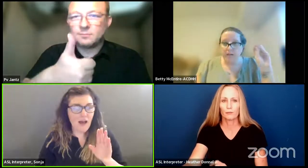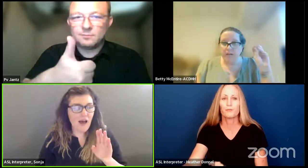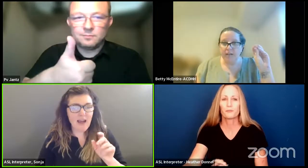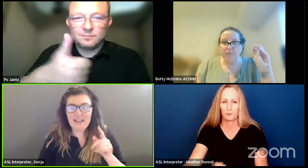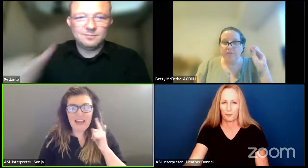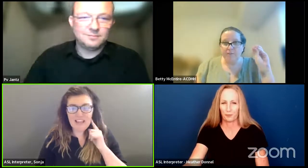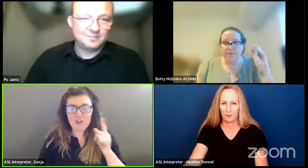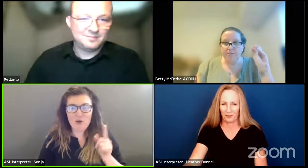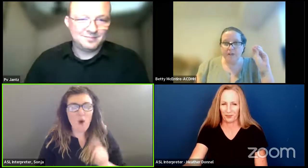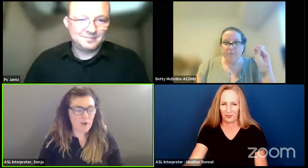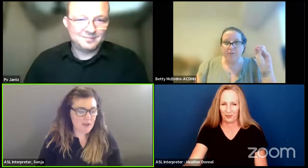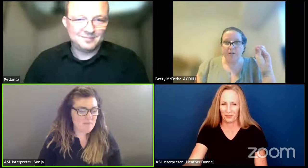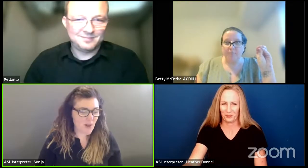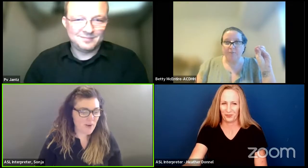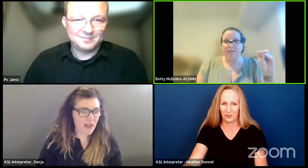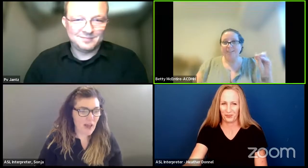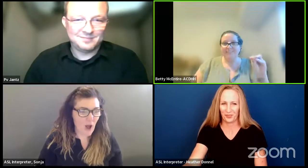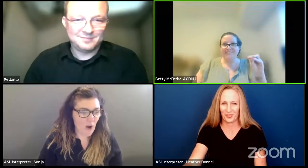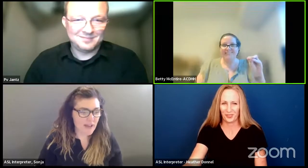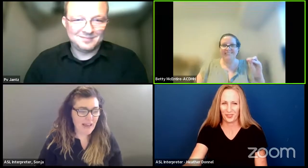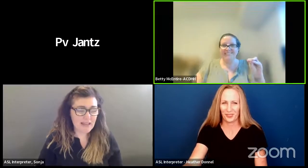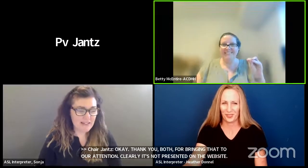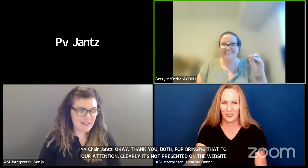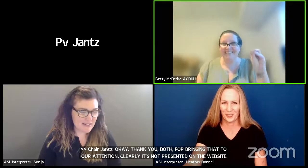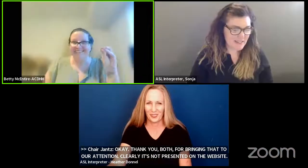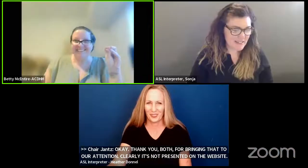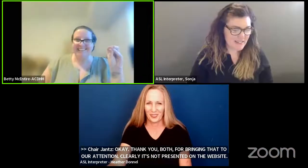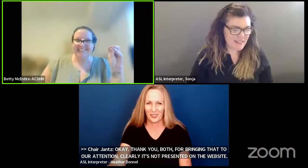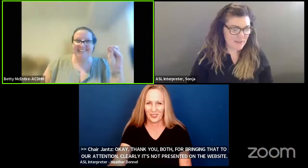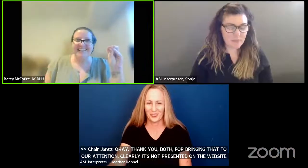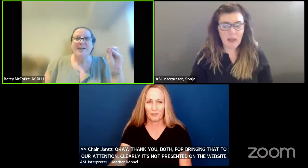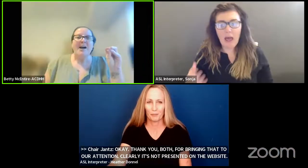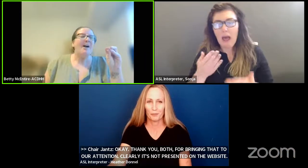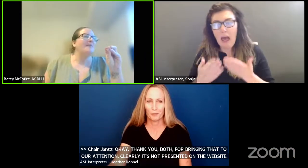Betty, It would help if I was not unmuted.